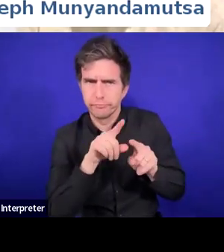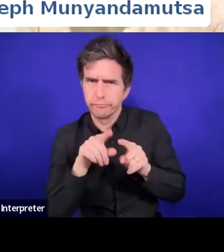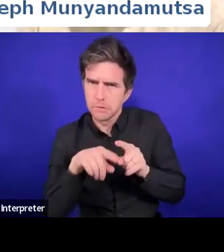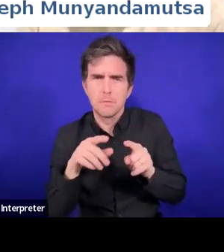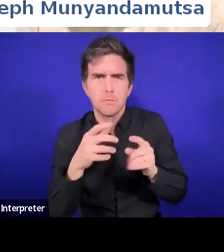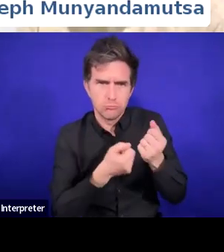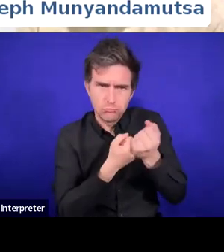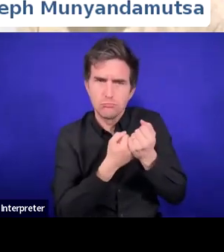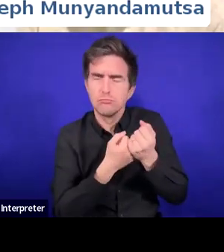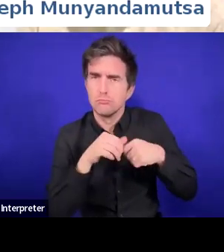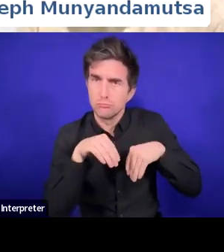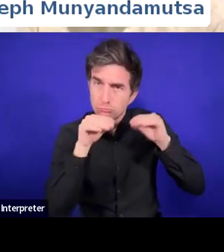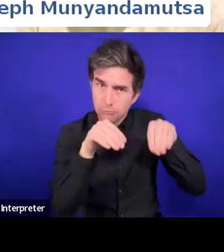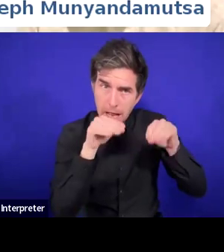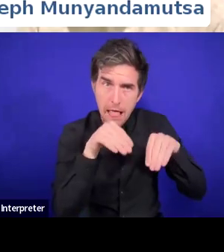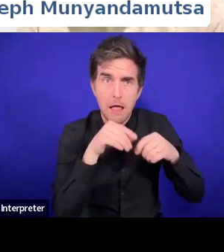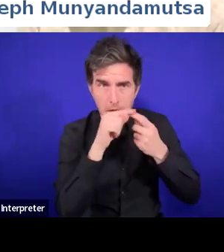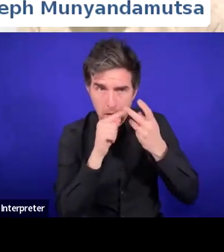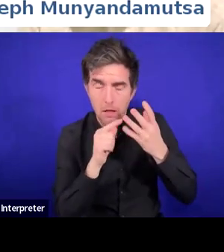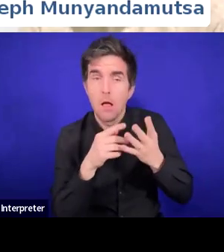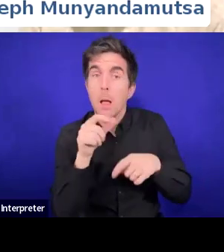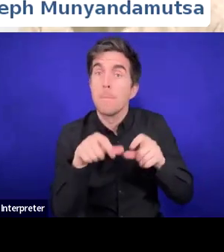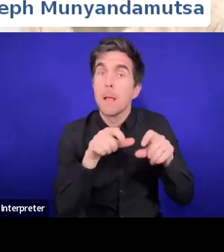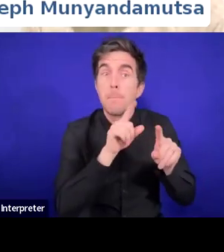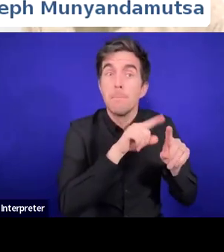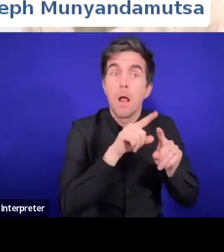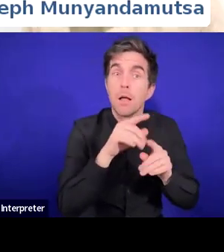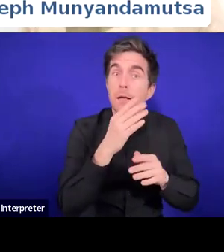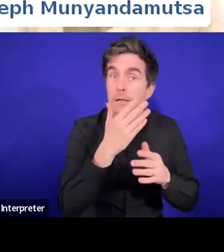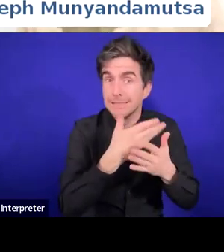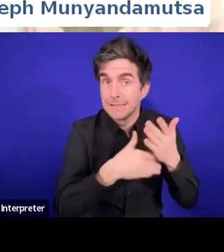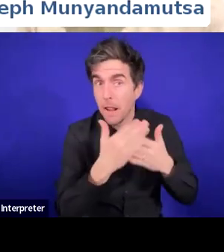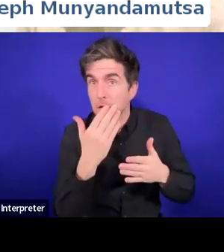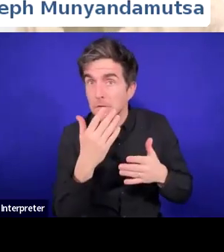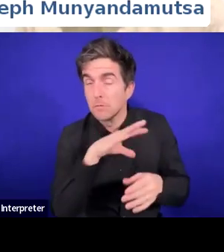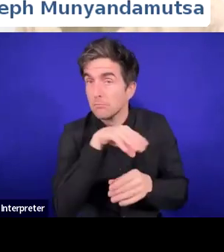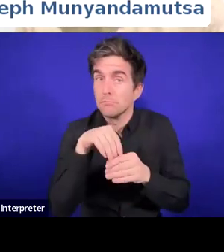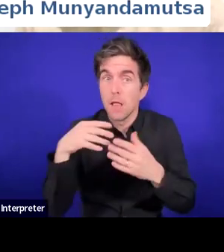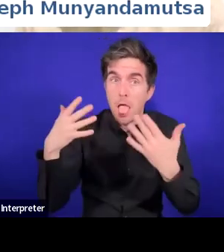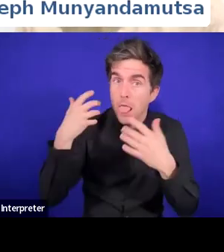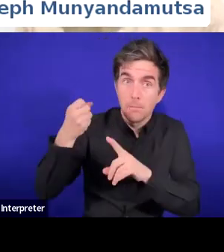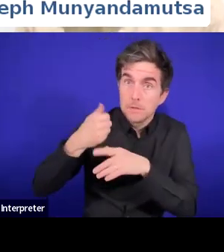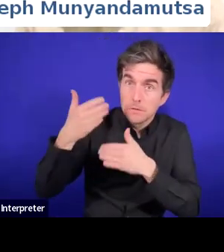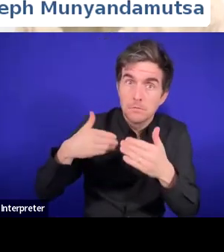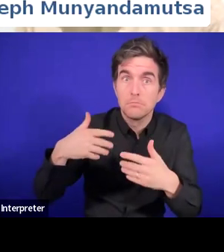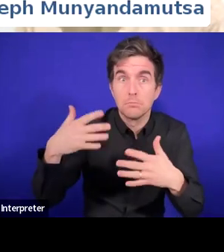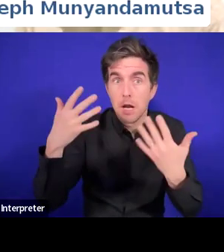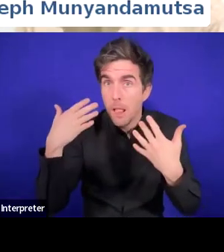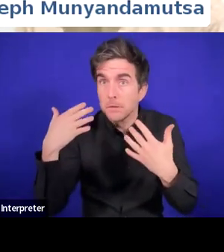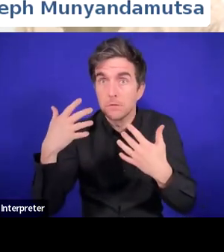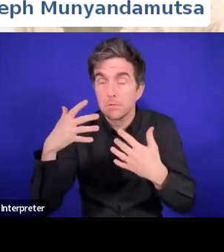according to their different capacities. So I think it's there's a lot happening at the grassroots level from where the social protection